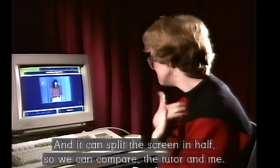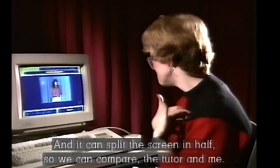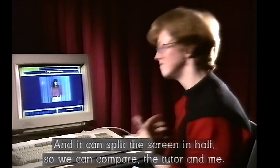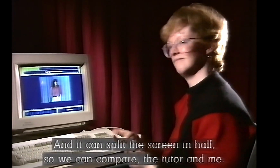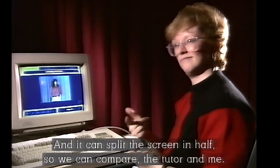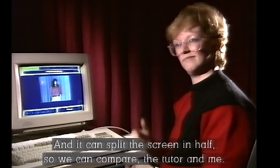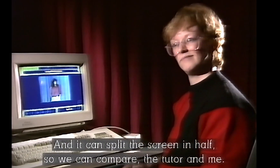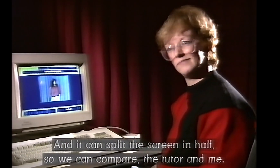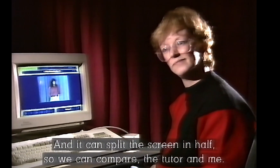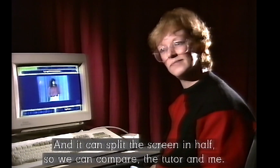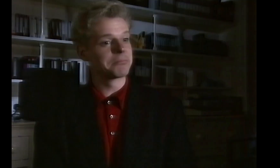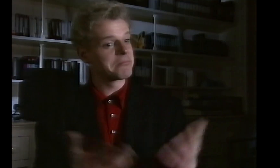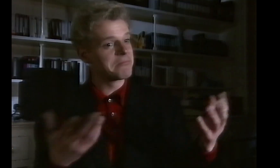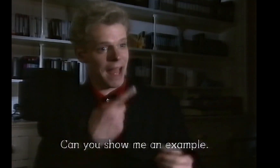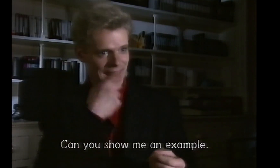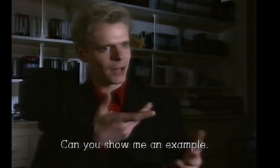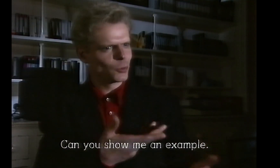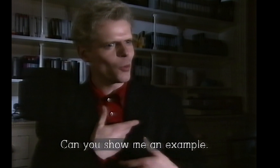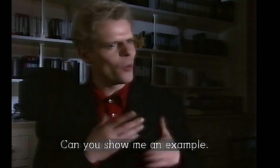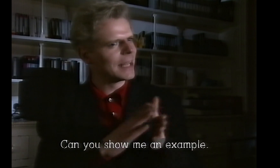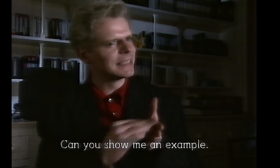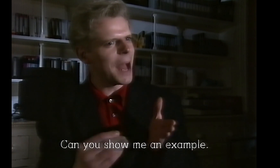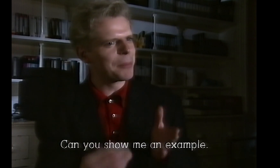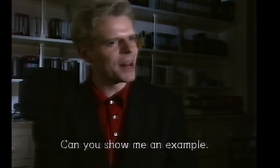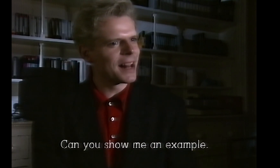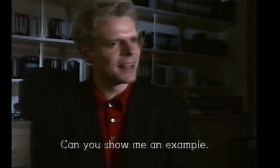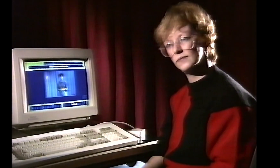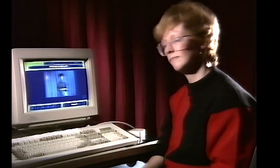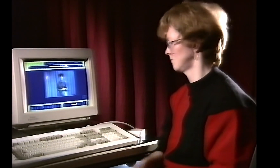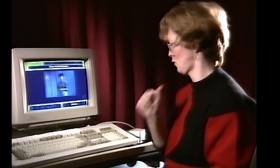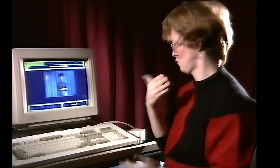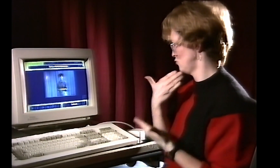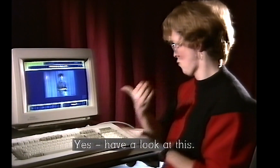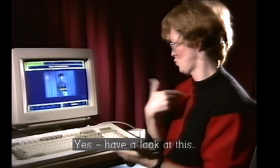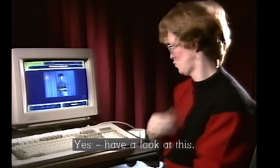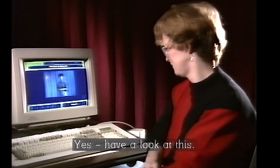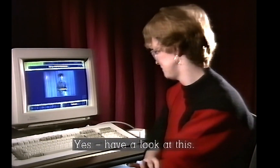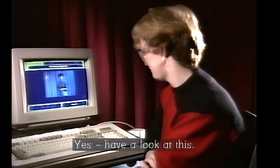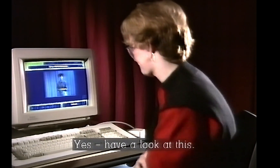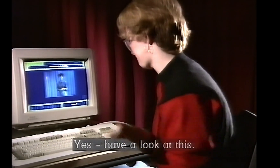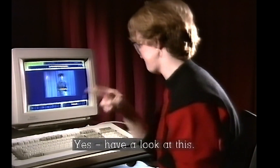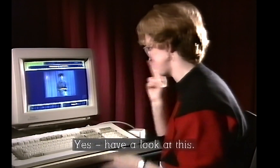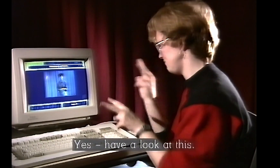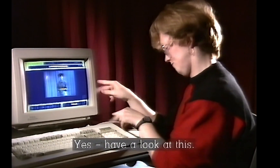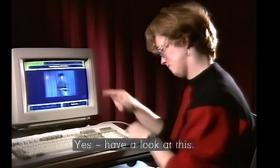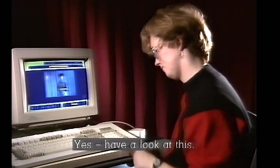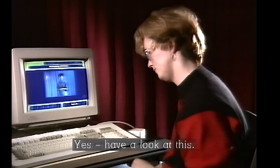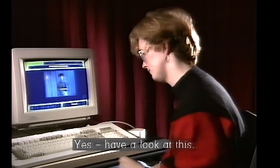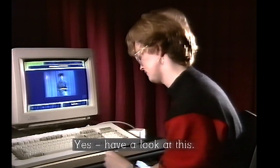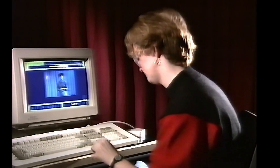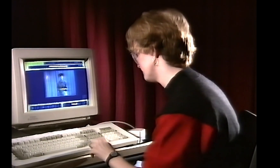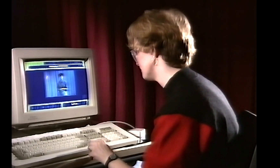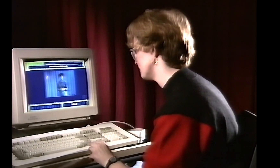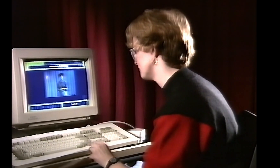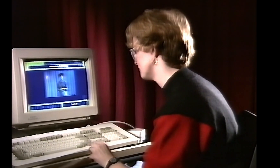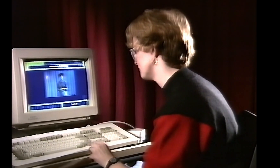appears on the screen. And it can split screen in half, so we can compare Tutor on one side, me on the other.